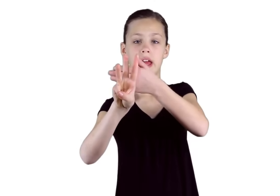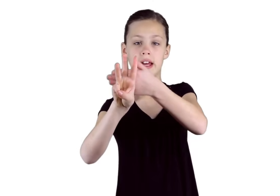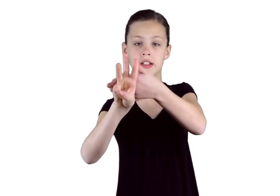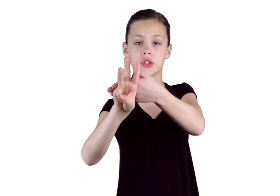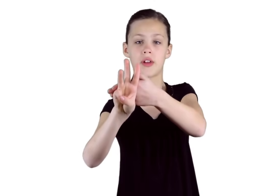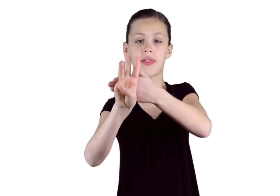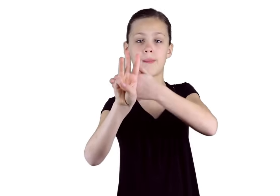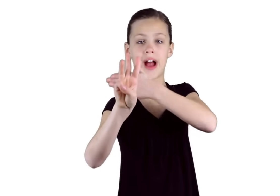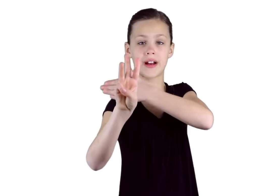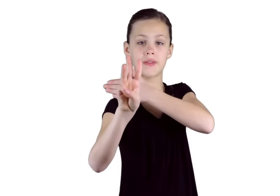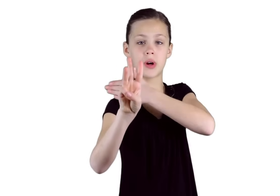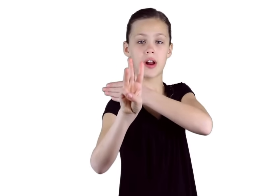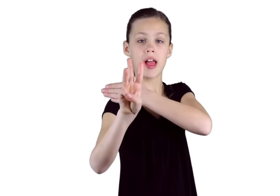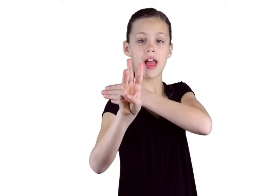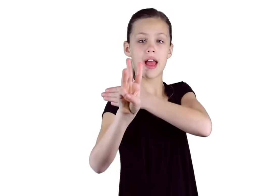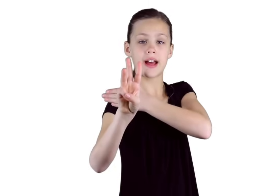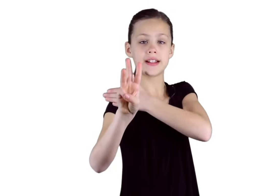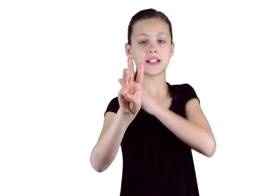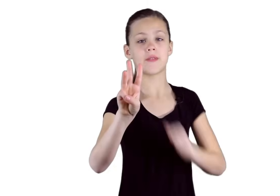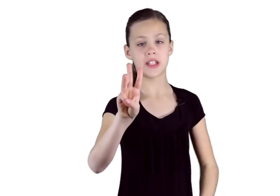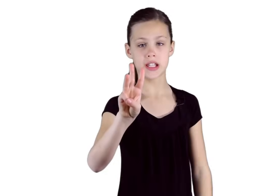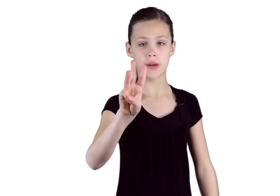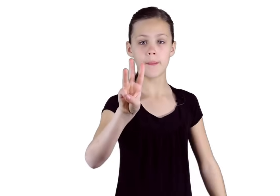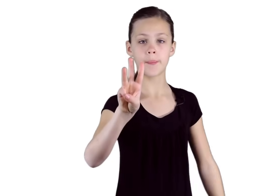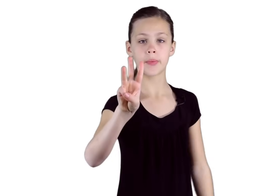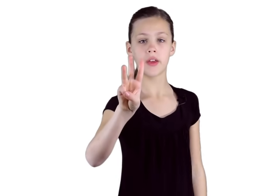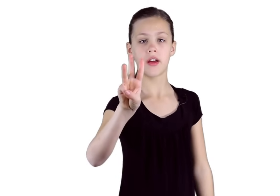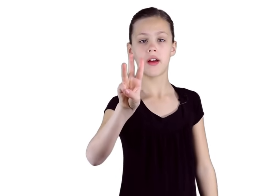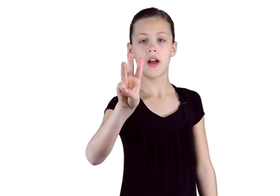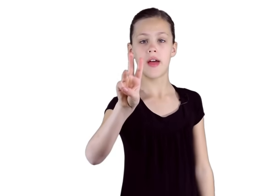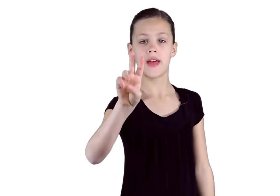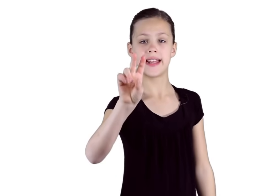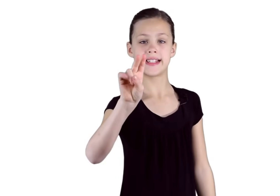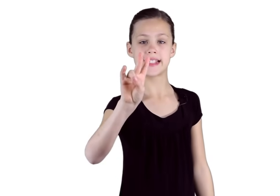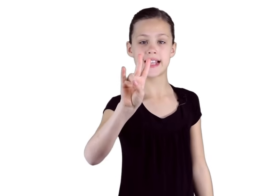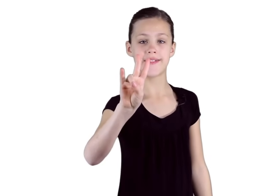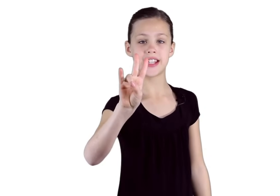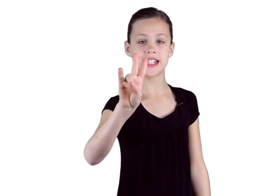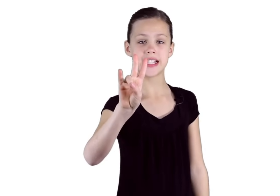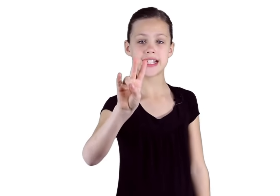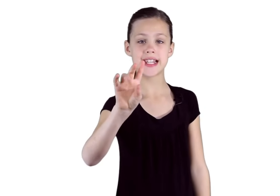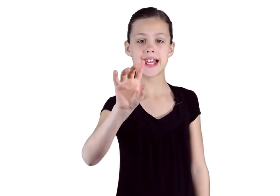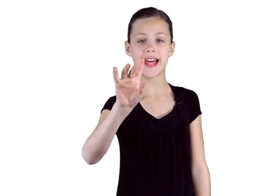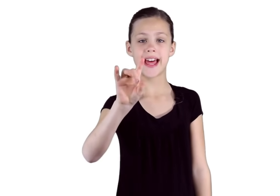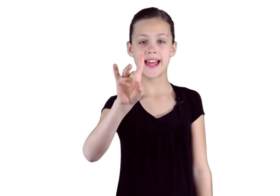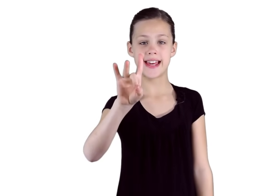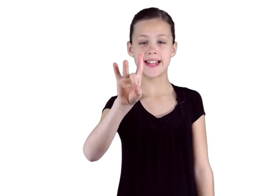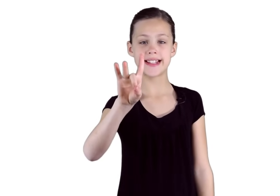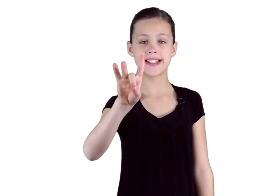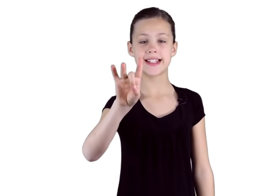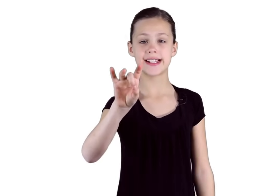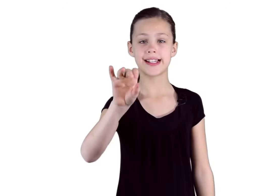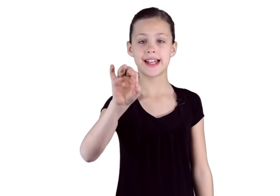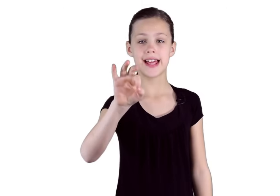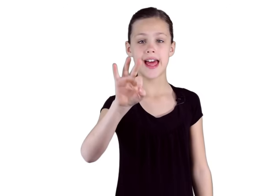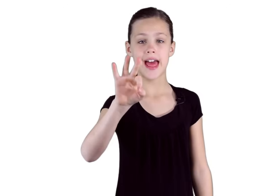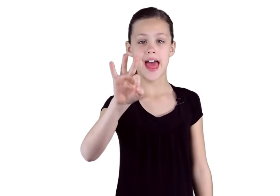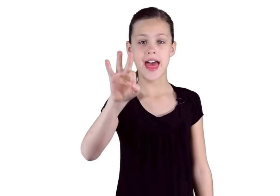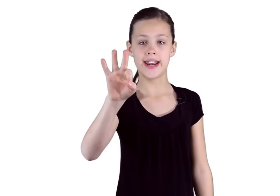hand so that the back of your hand is facing you. And then 7, 8 and